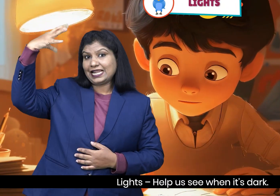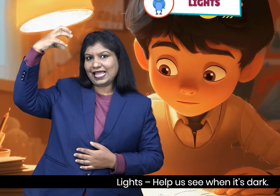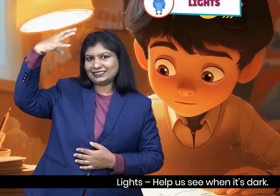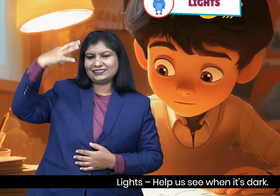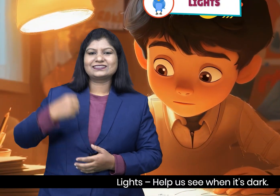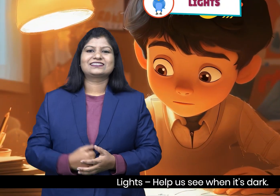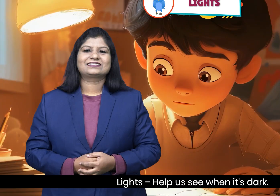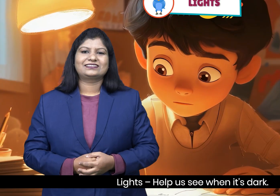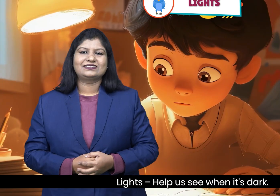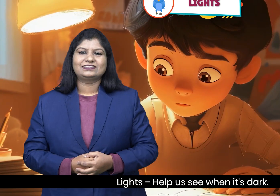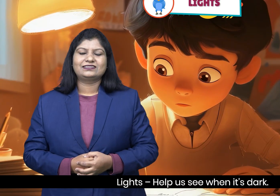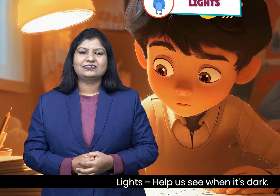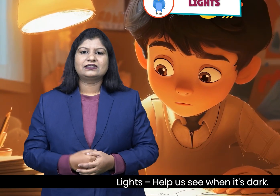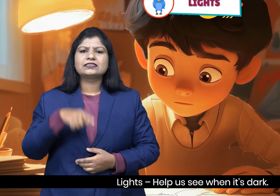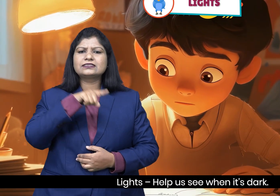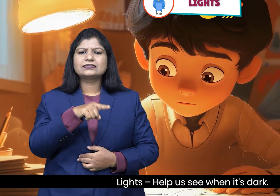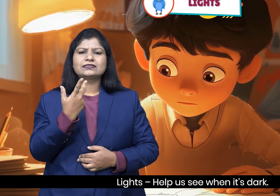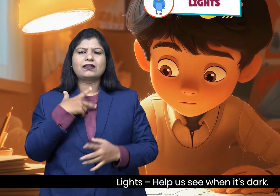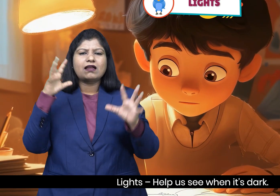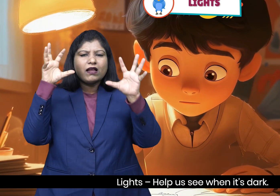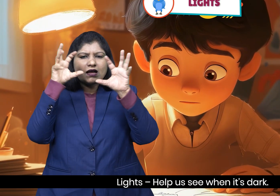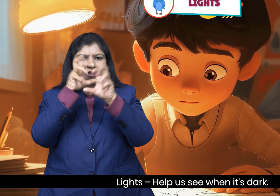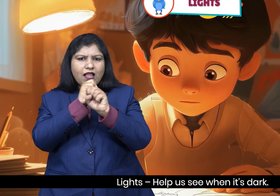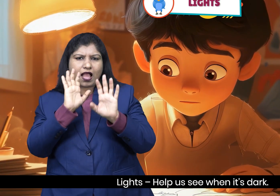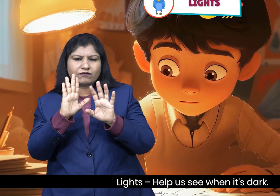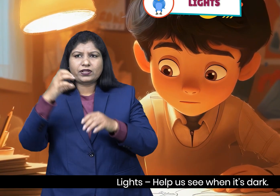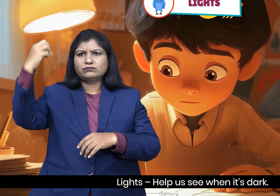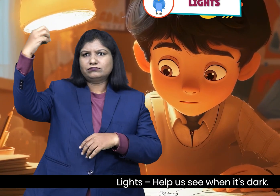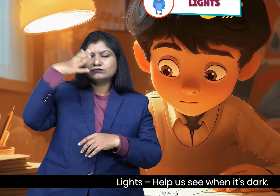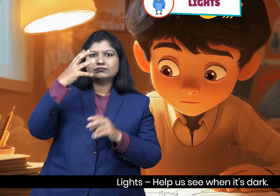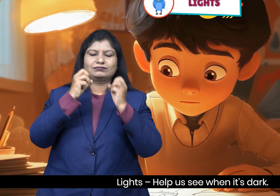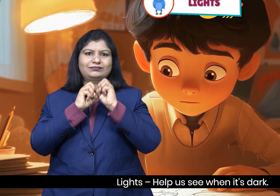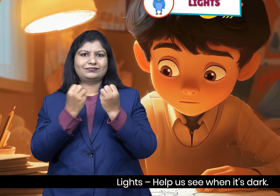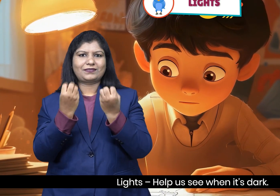Lights. Help us see when it's dark.